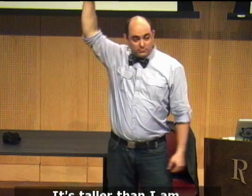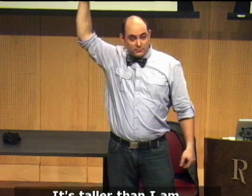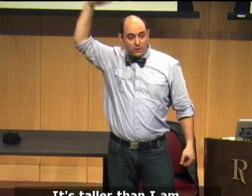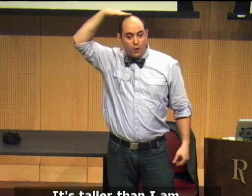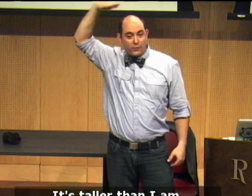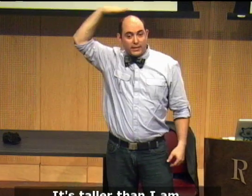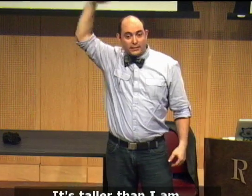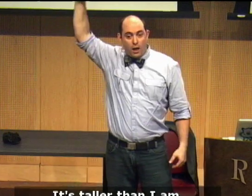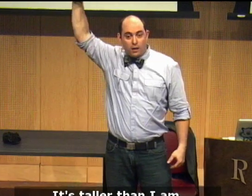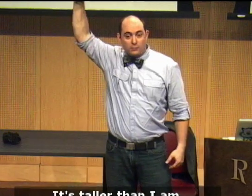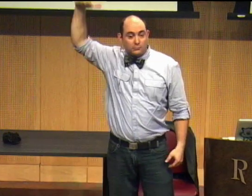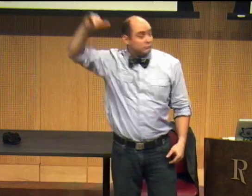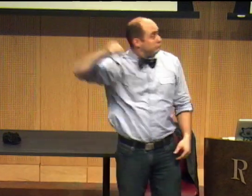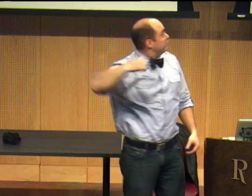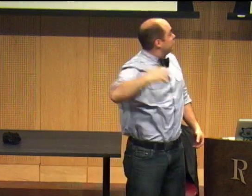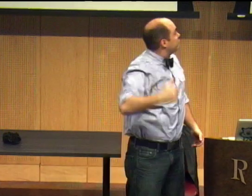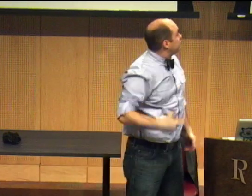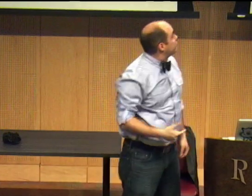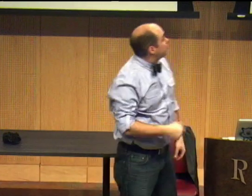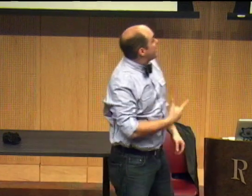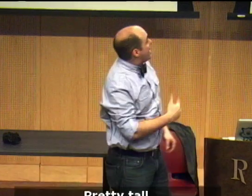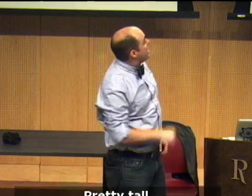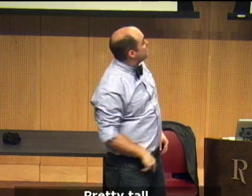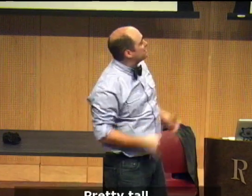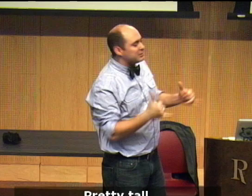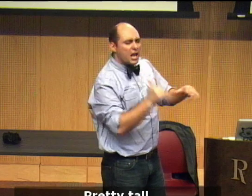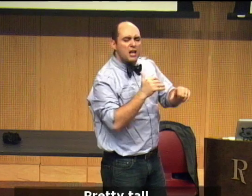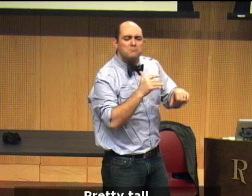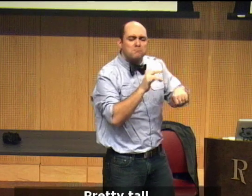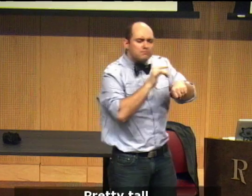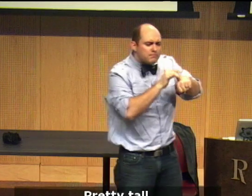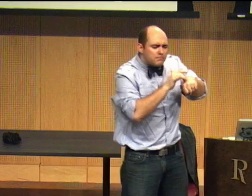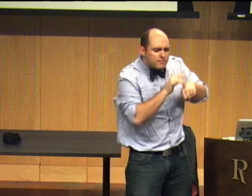am. Pretty tall.